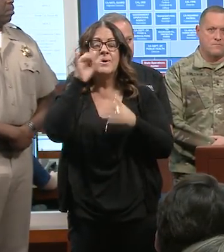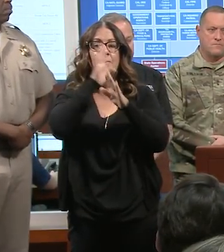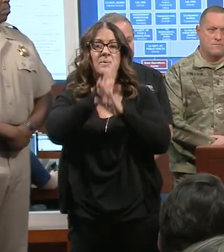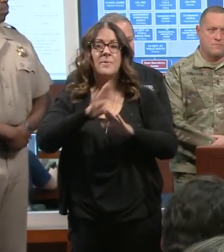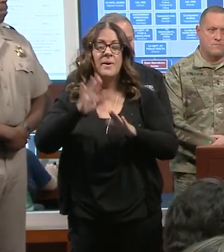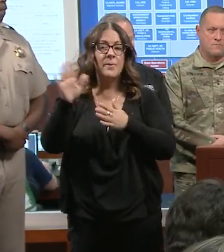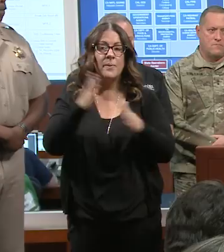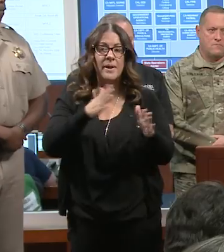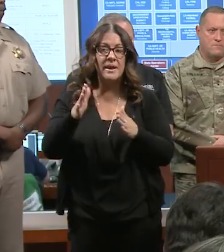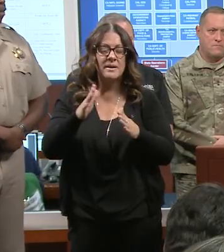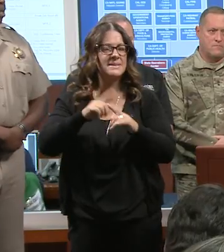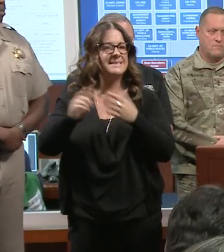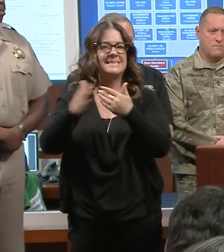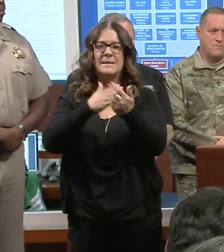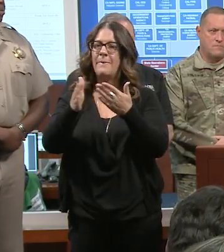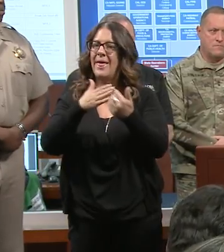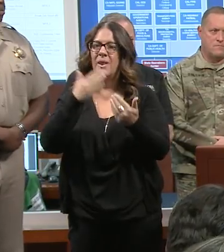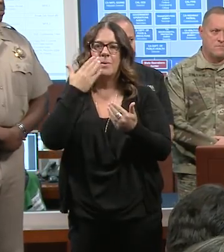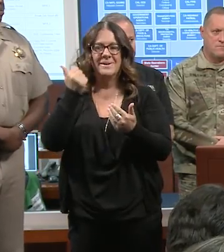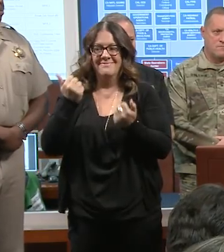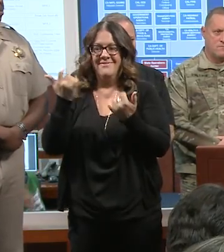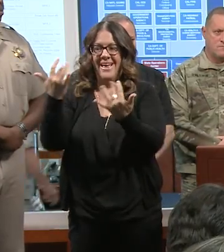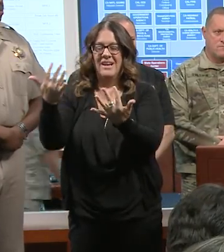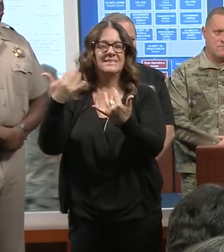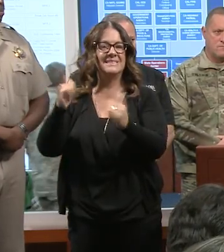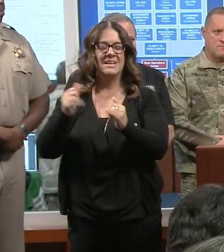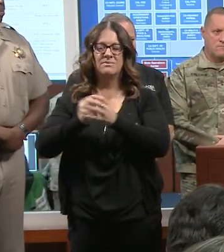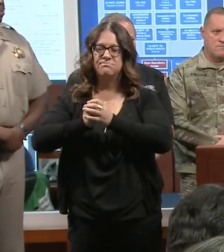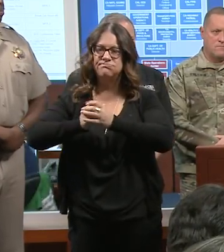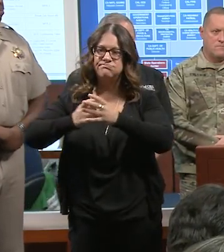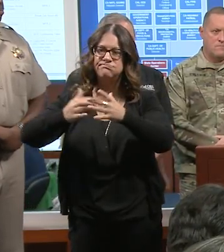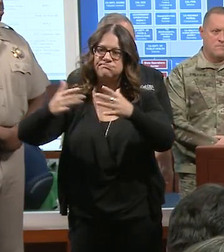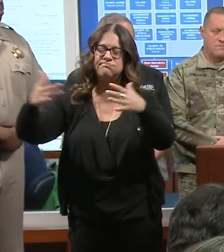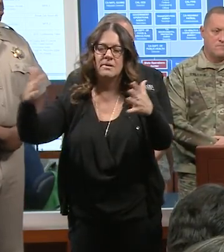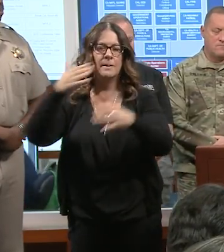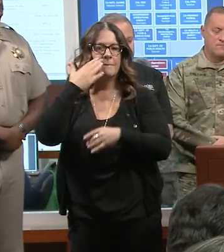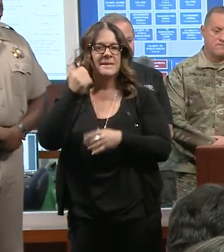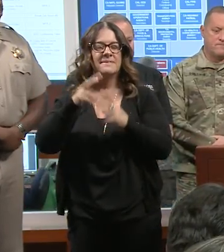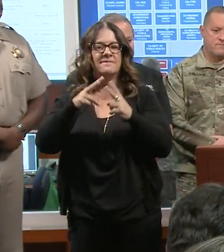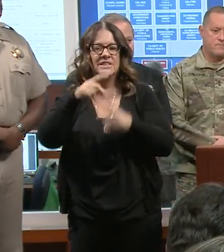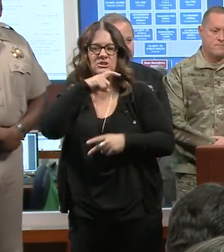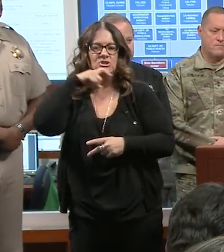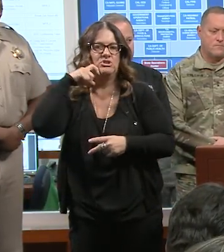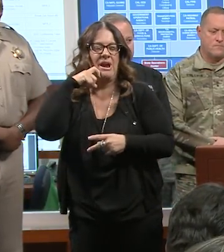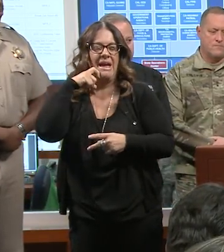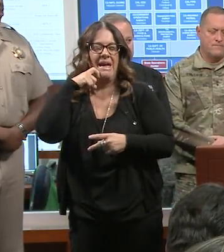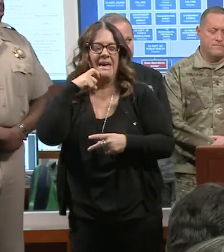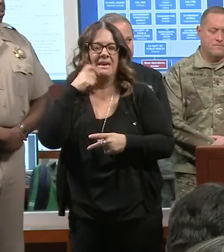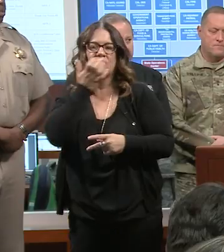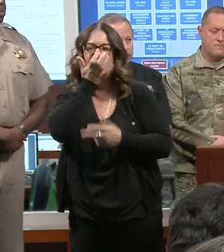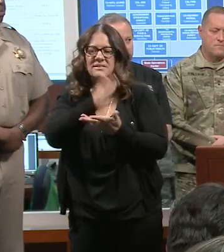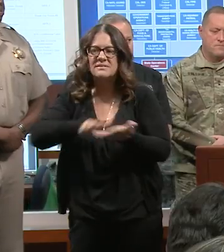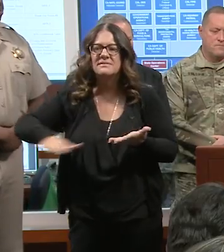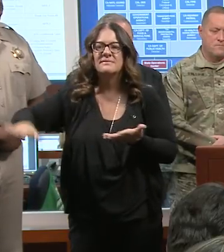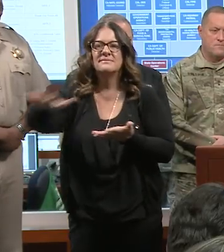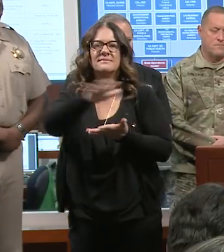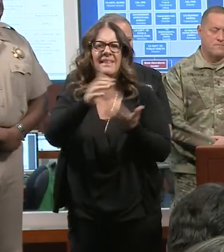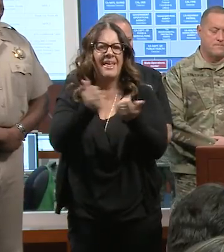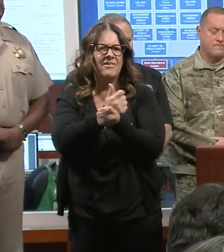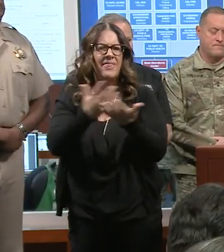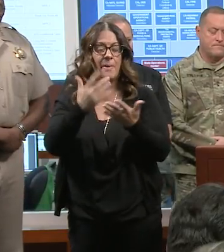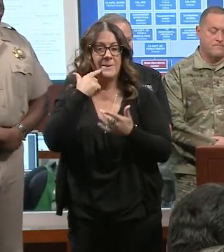were driven by the critically dry fuel bed. We are still impacted by 5 years of